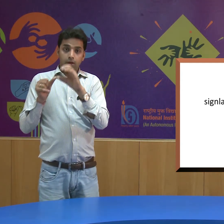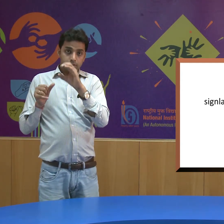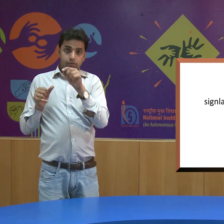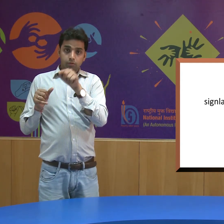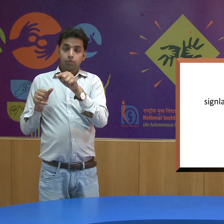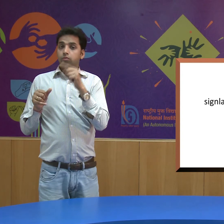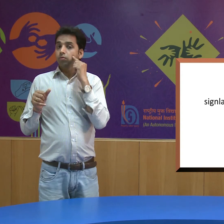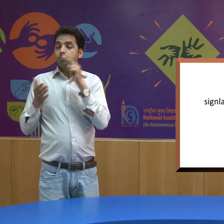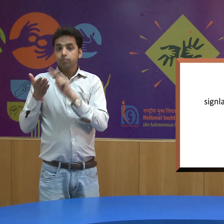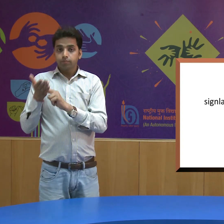signlanguage@nios.ac.in.